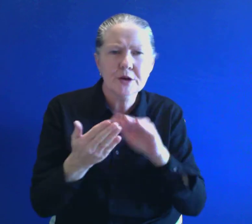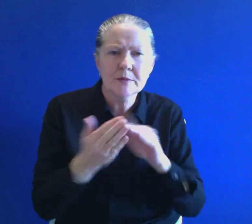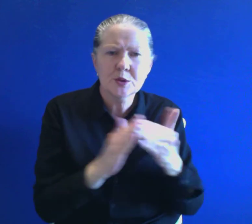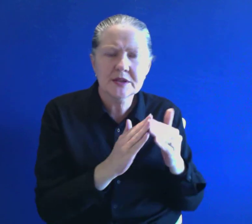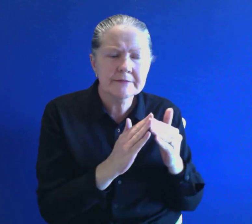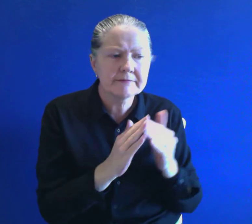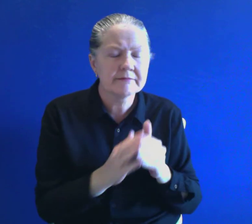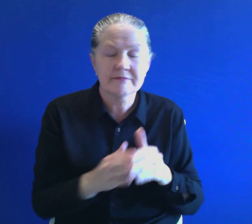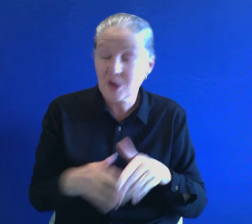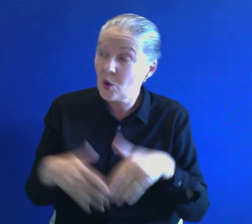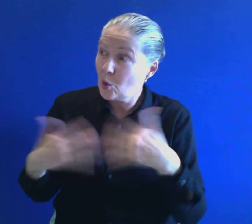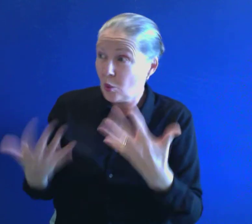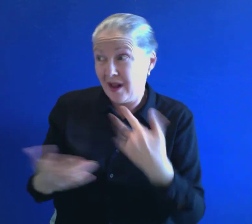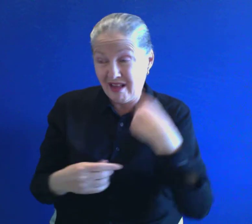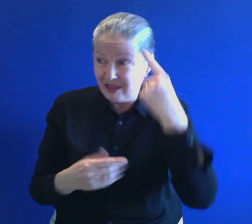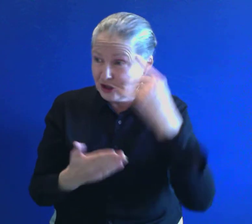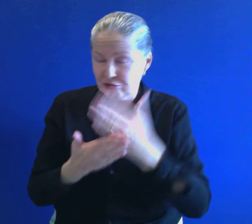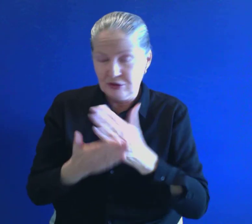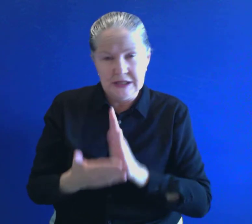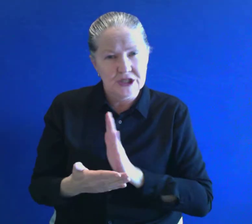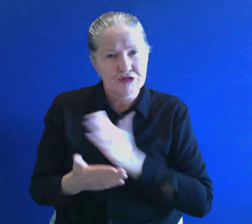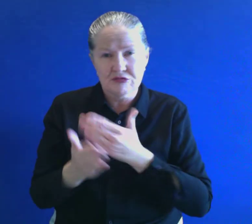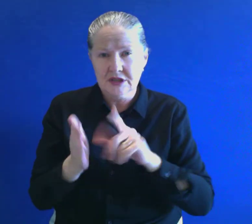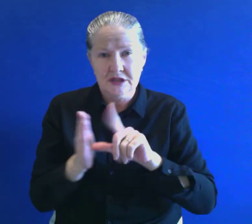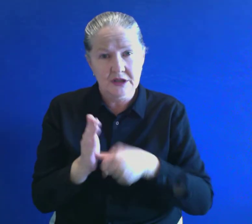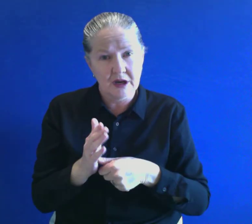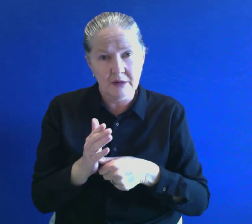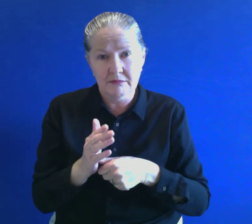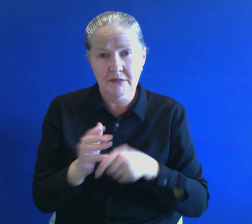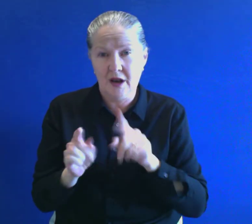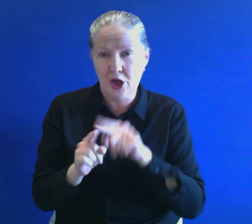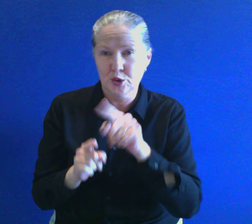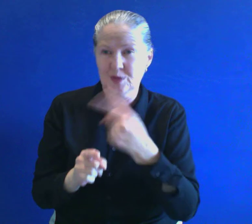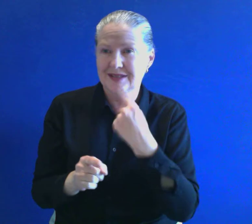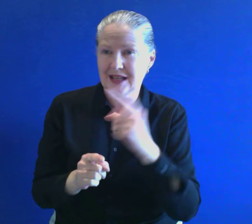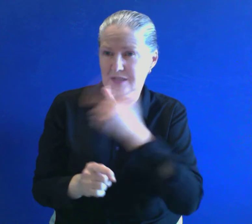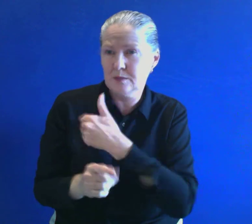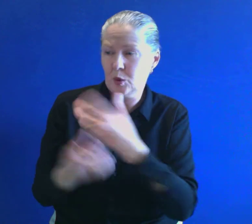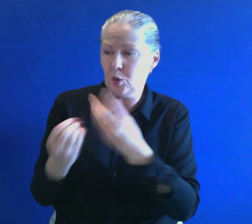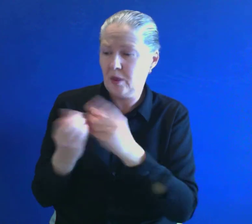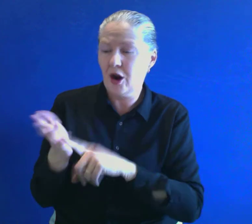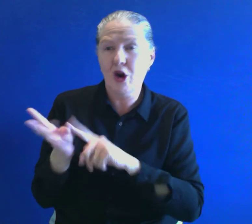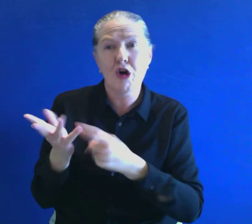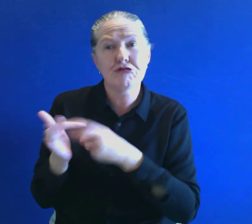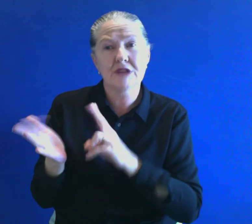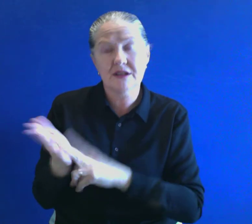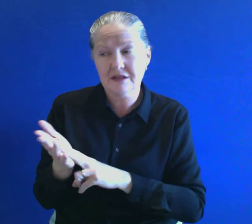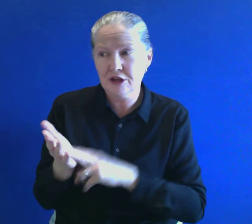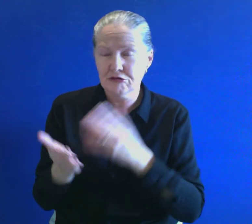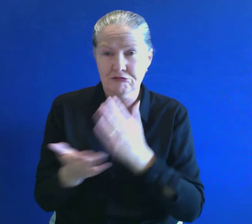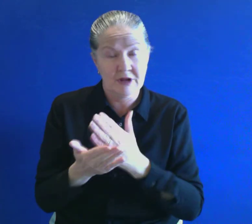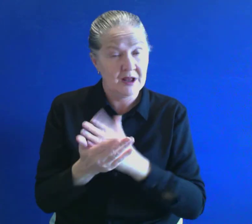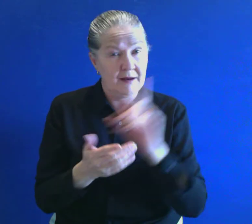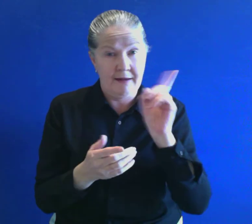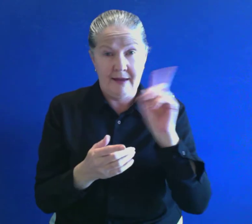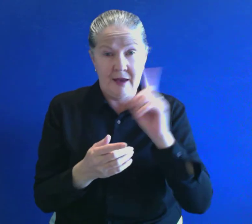Well I think it's been a really interesting time as both you and Lauren highlighted particularly in terms of the increase in prevalence of